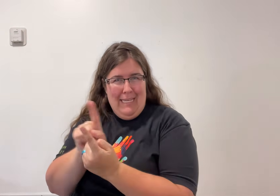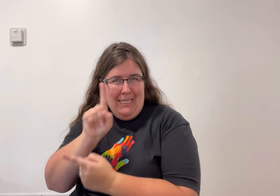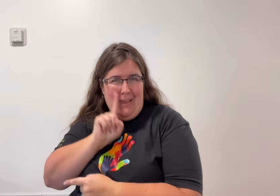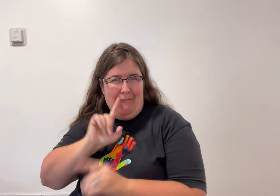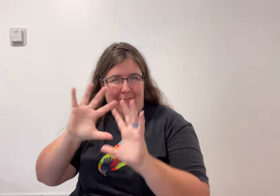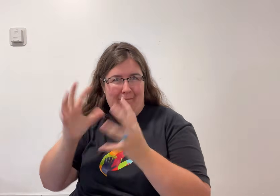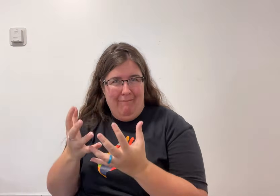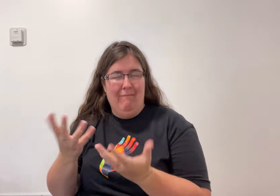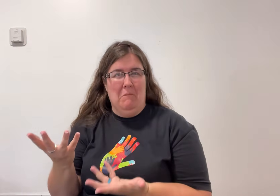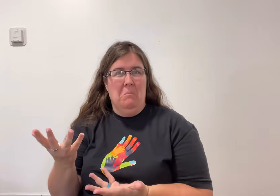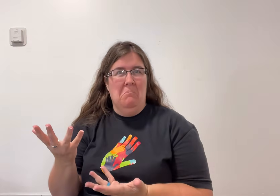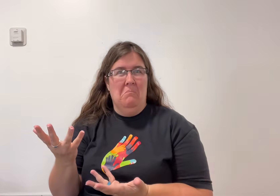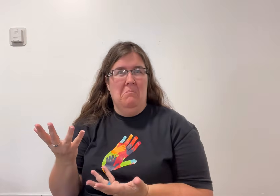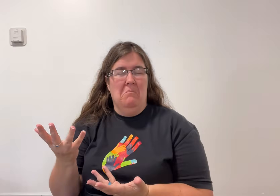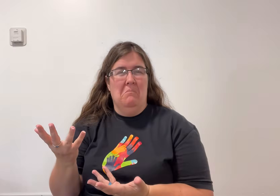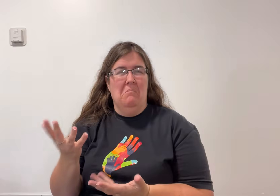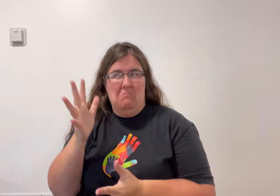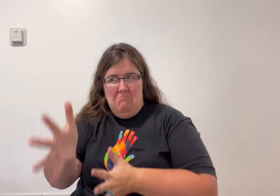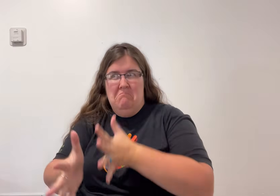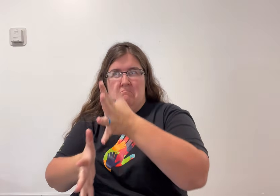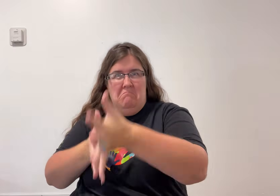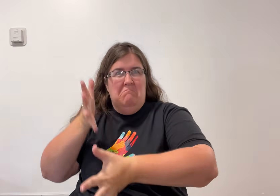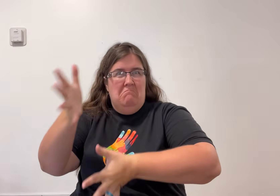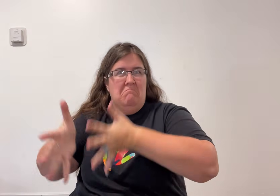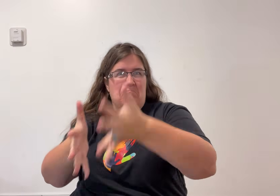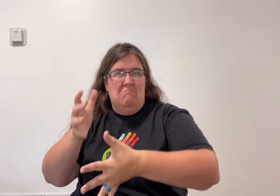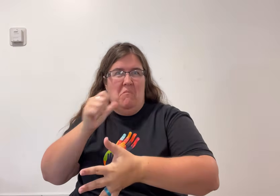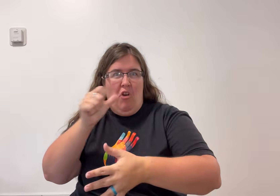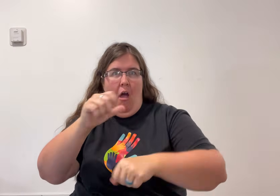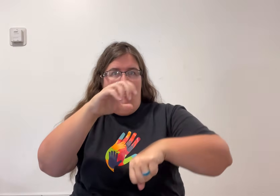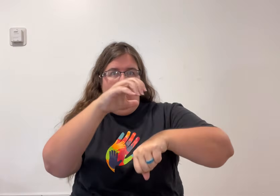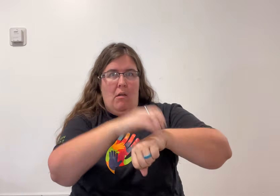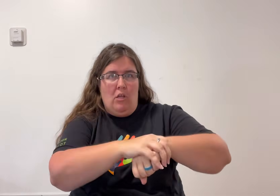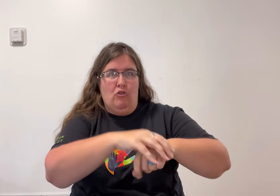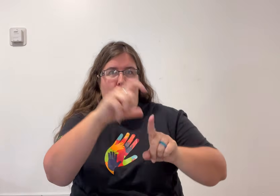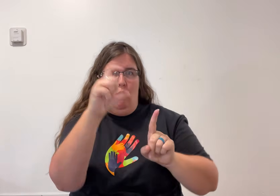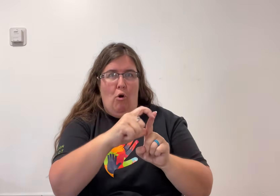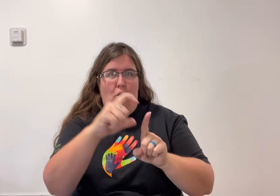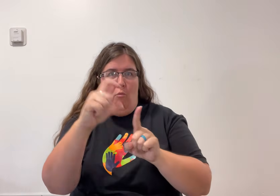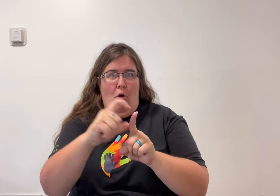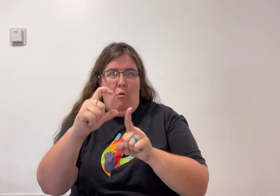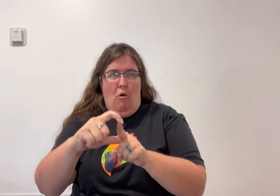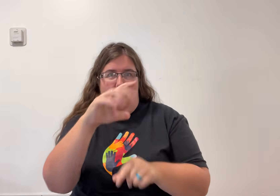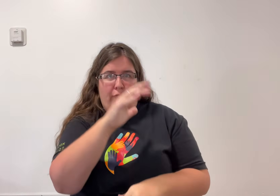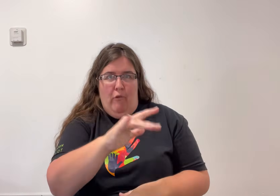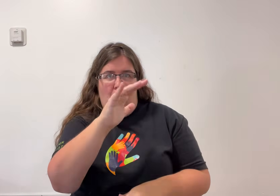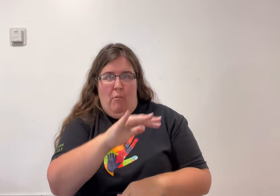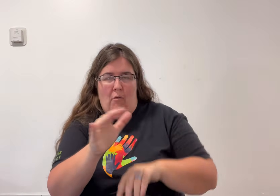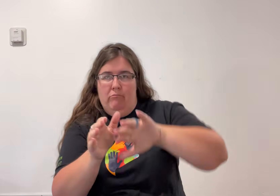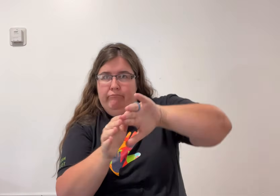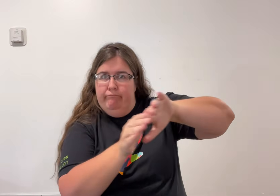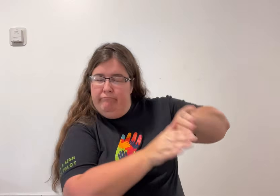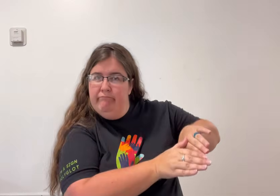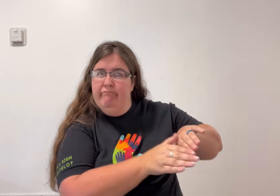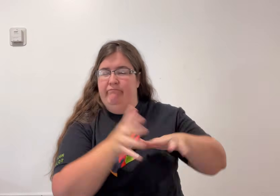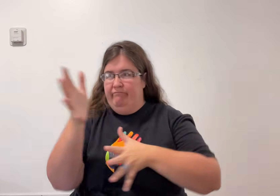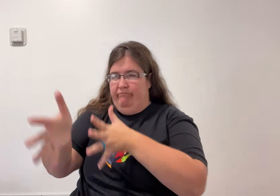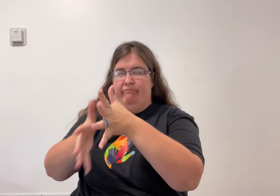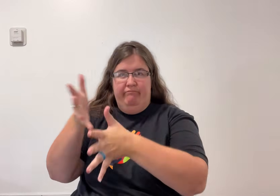years following that VGC class as I've traveled and met with deaf around the world. I've been able to communicate without relying on English words or finger